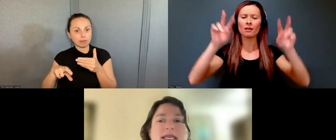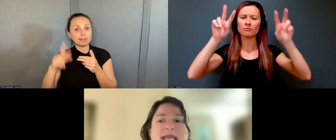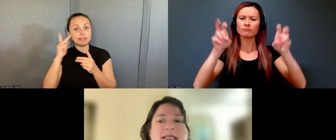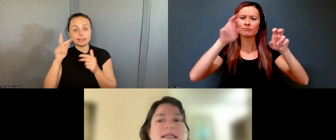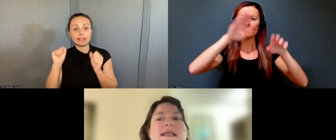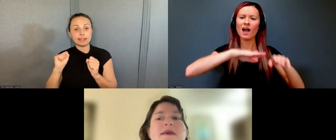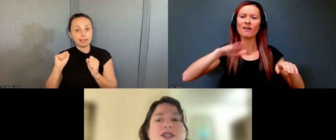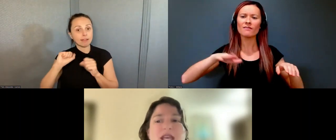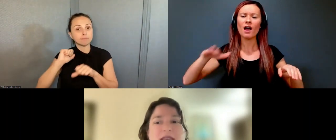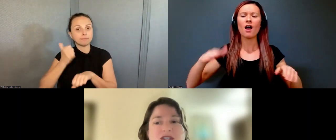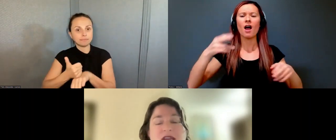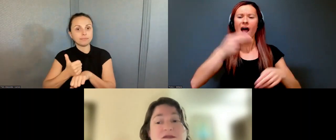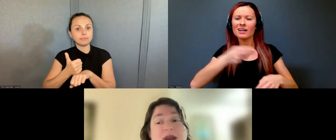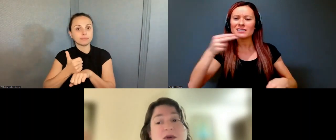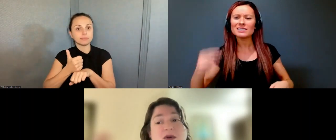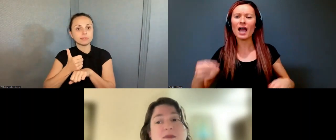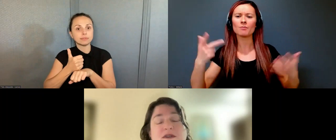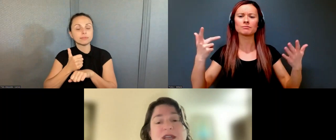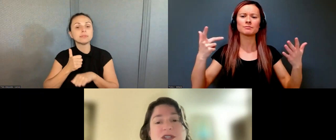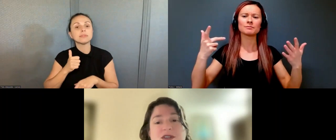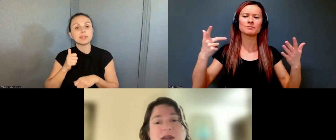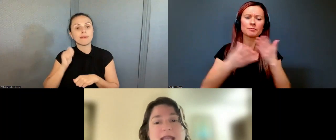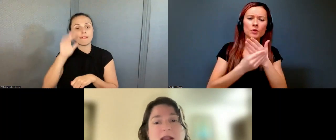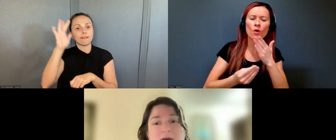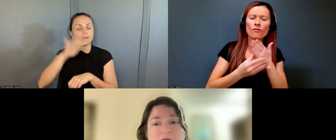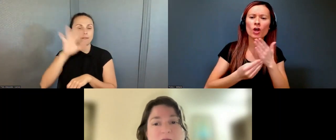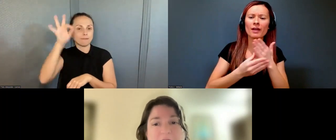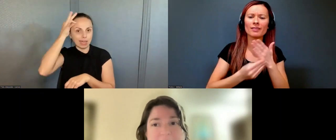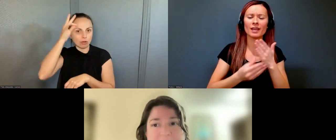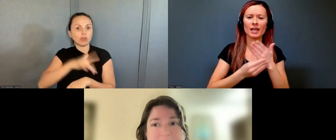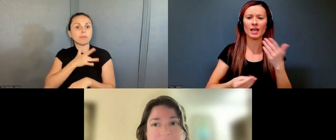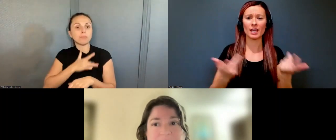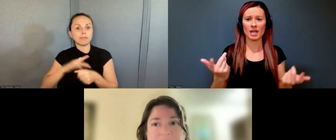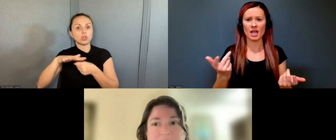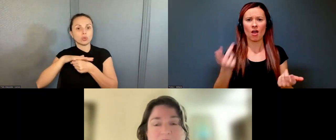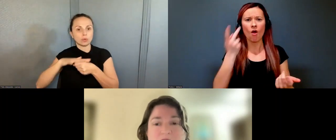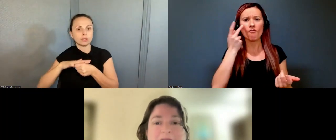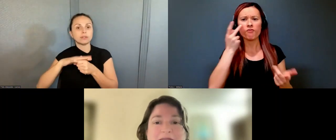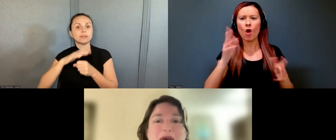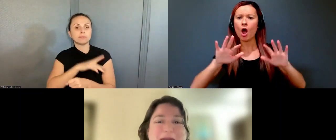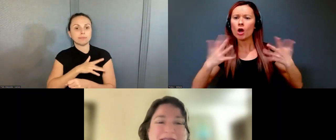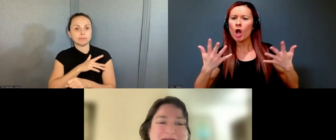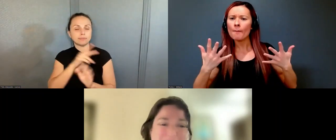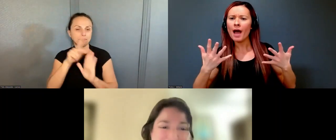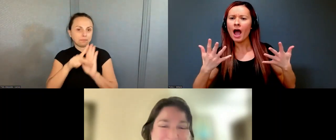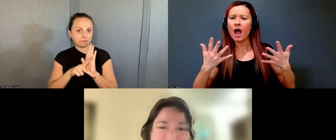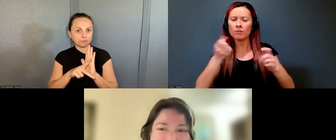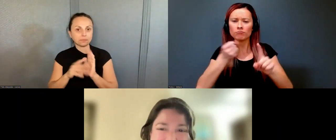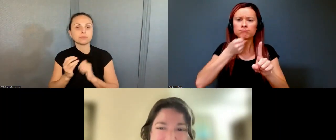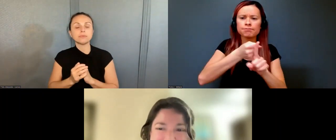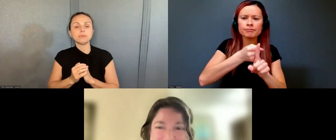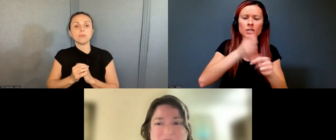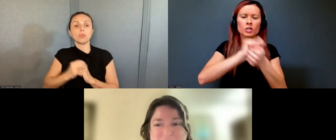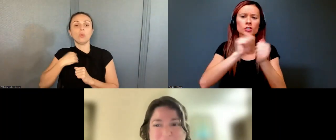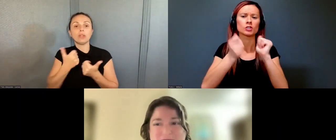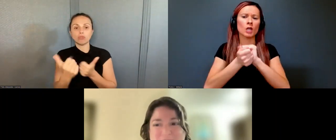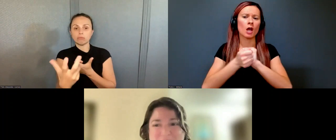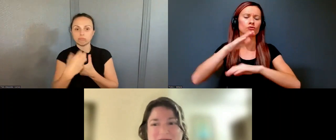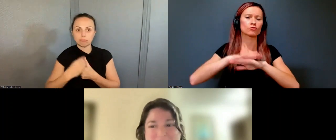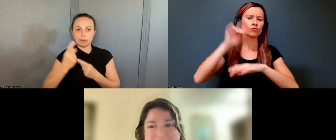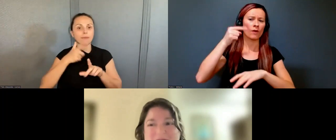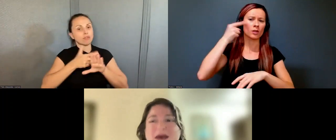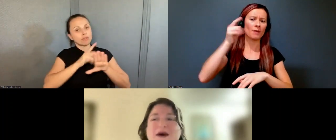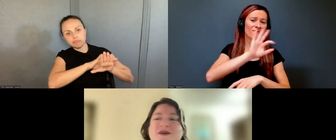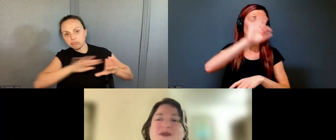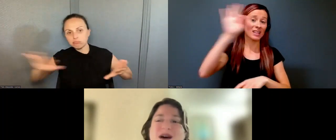can instigate systemic change in federal, provincial, and local policy. We have tried to include speakers from coast to